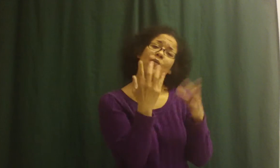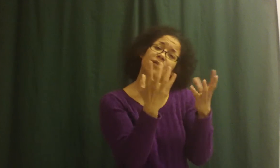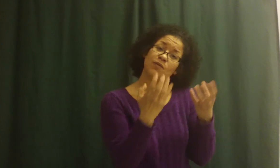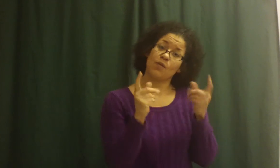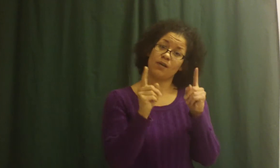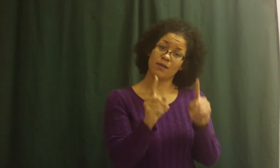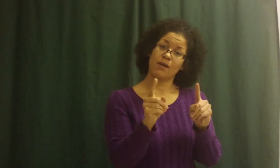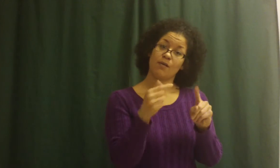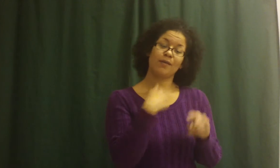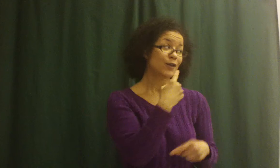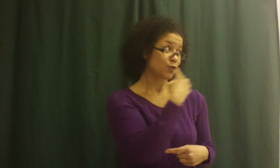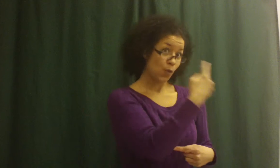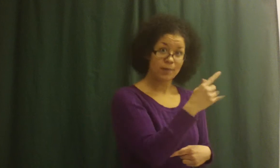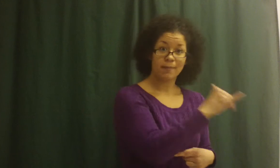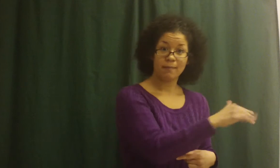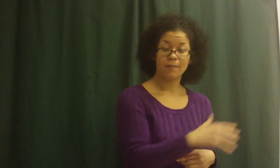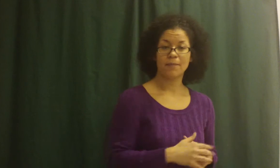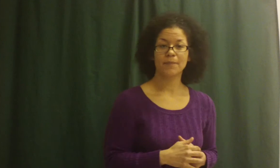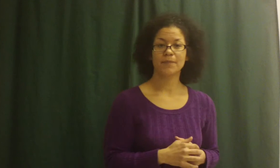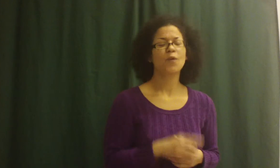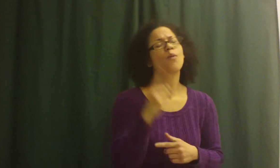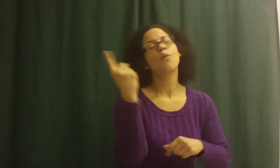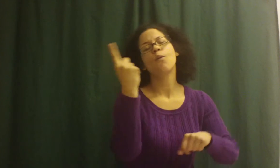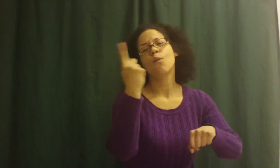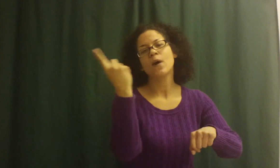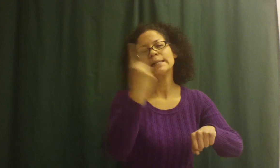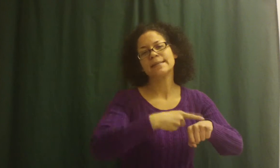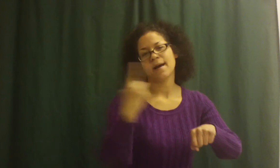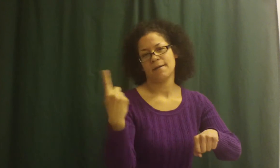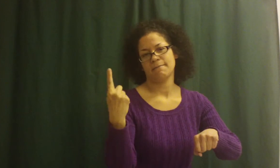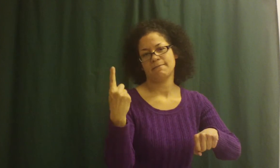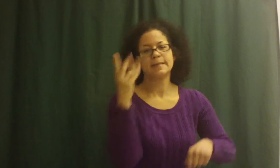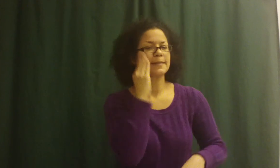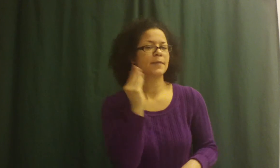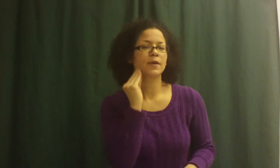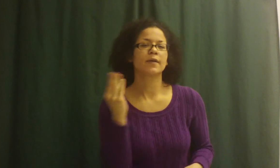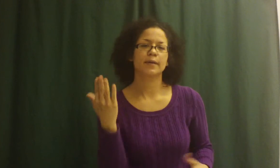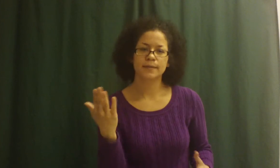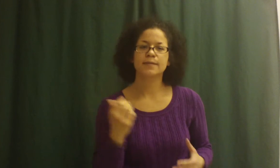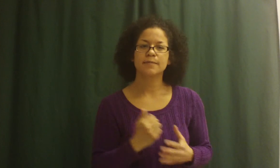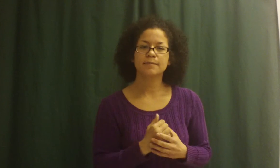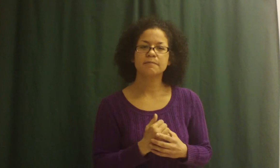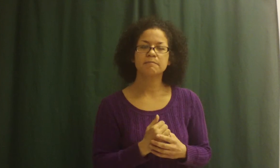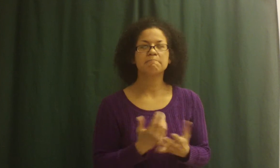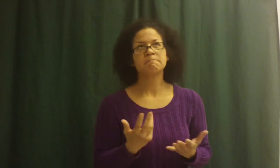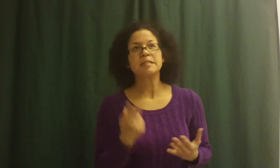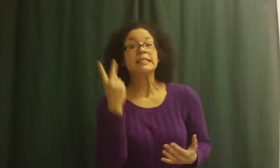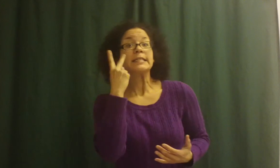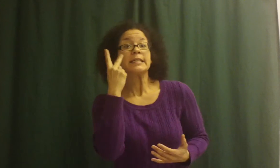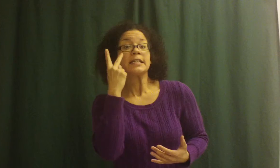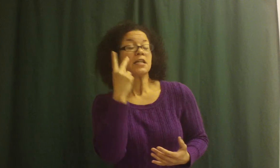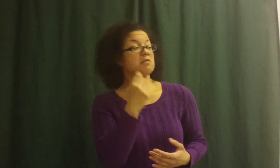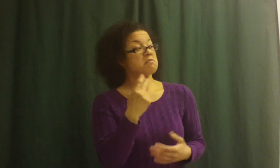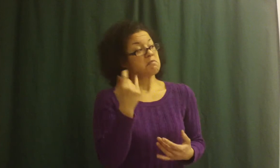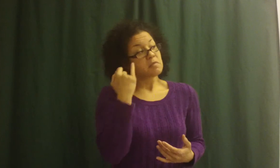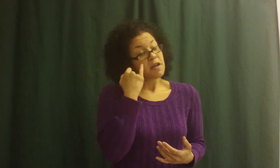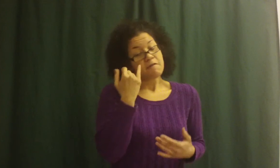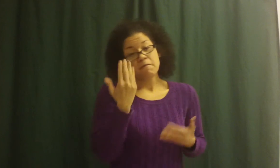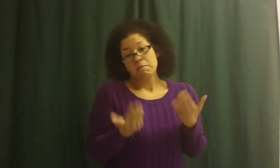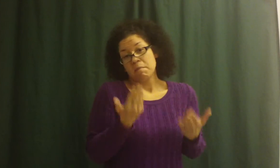one time, just to experience it and see if it was something I'd like to do. My sister had asked me several years ago if my husband and